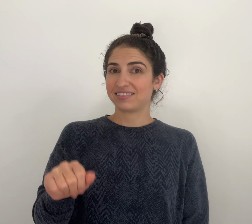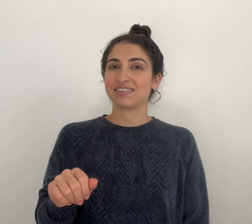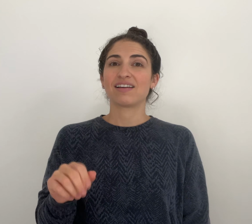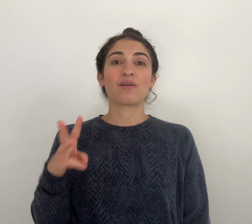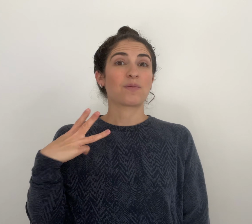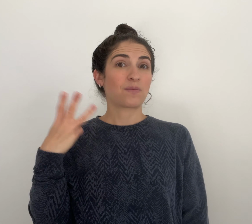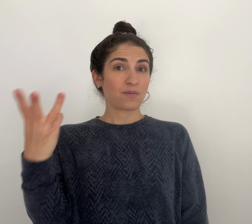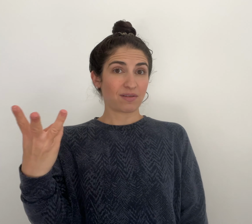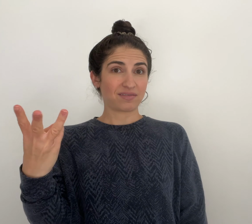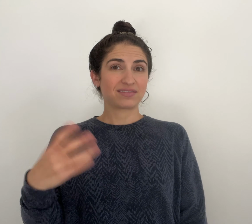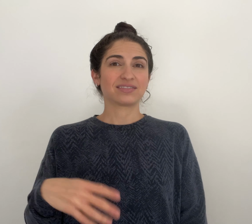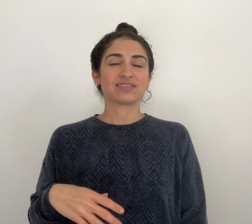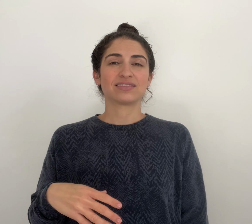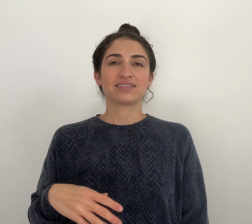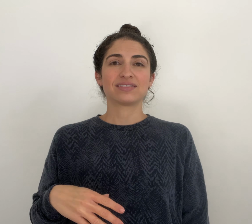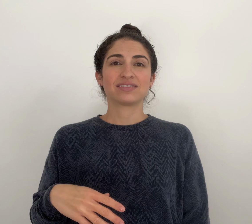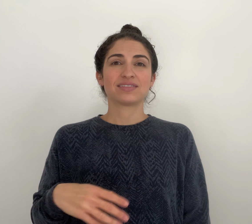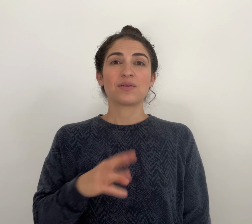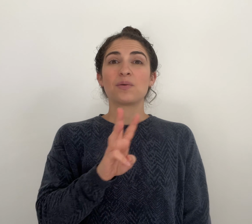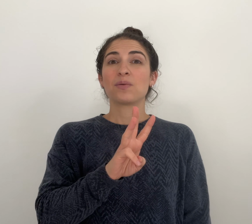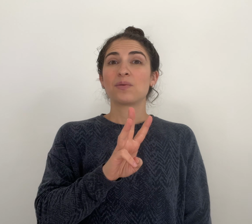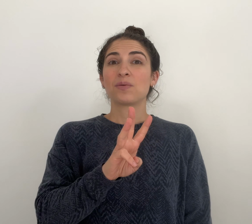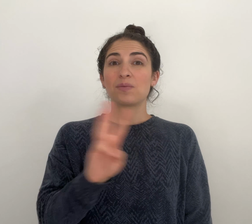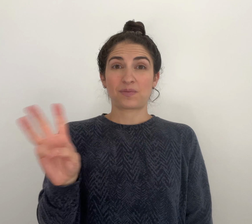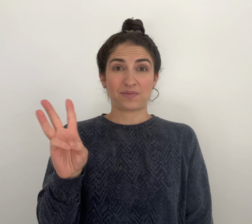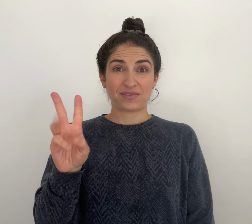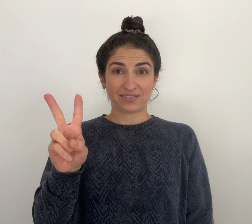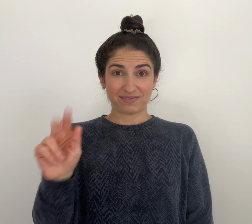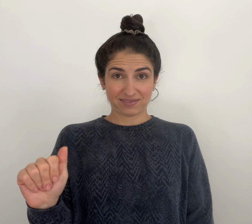Virginia, Washington, West Virginia,